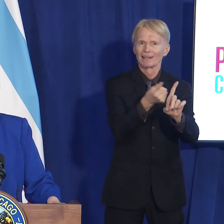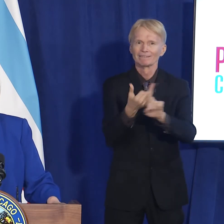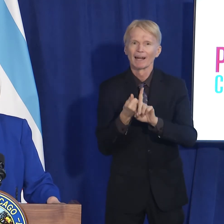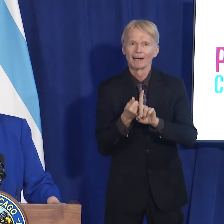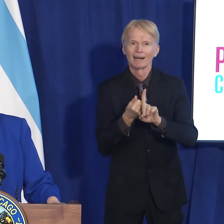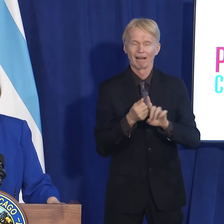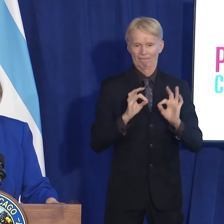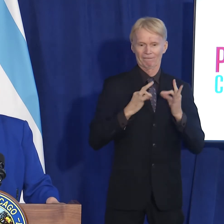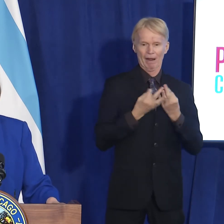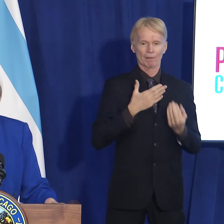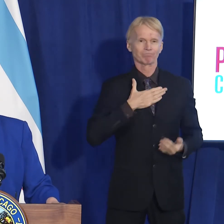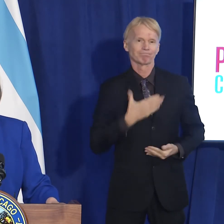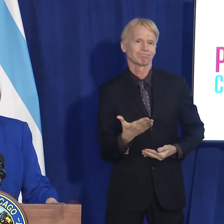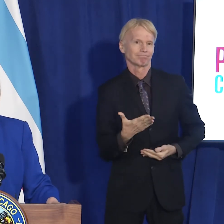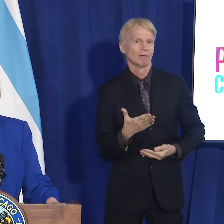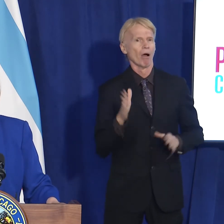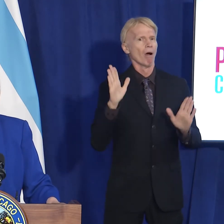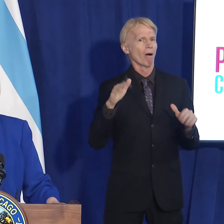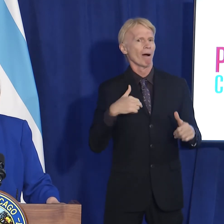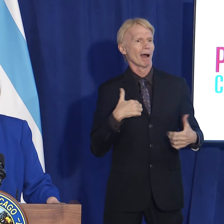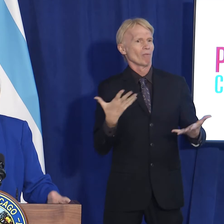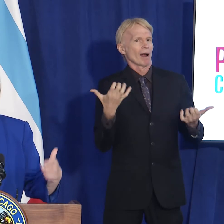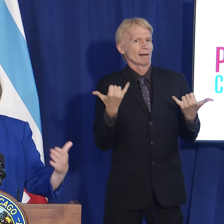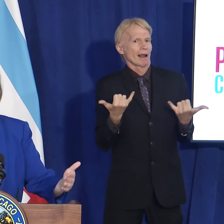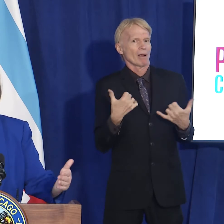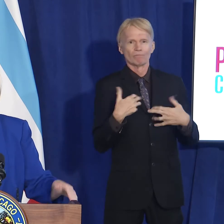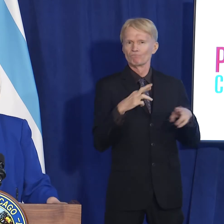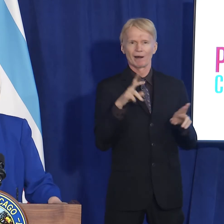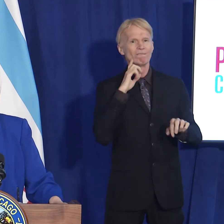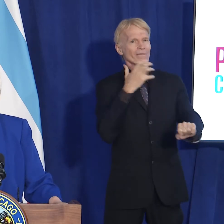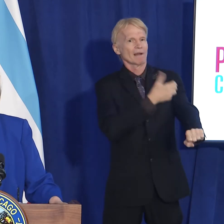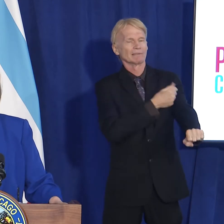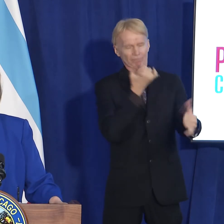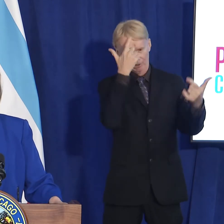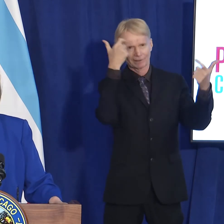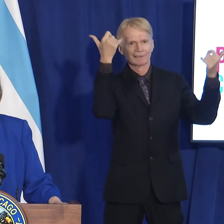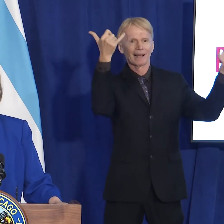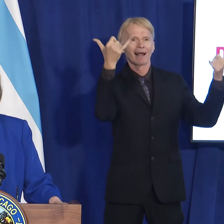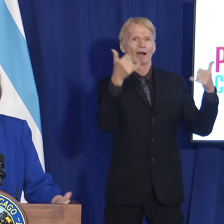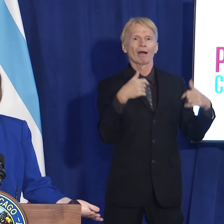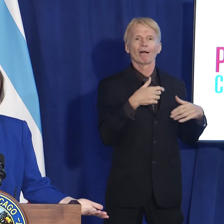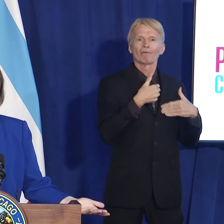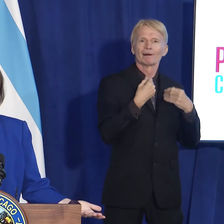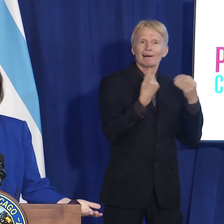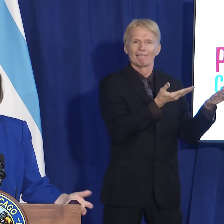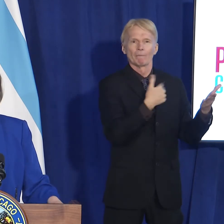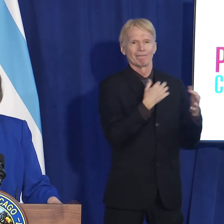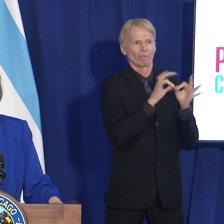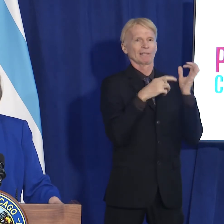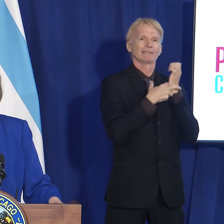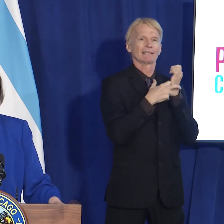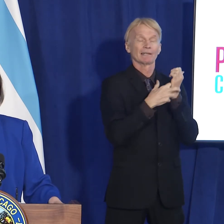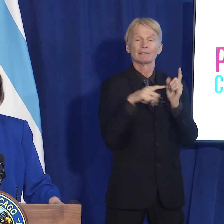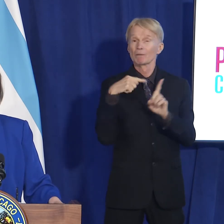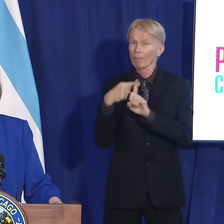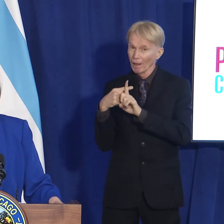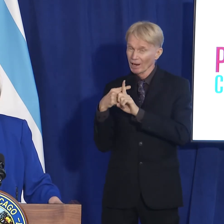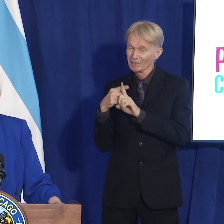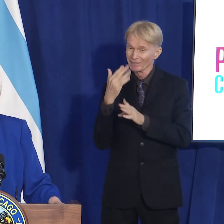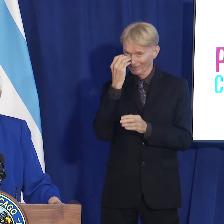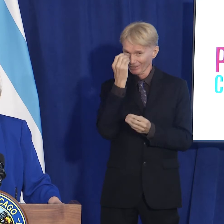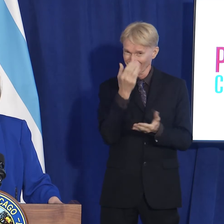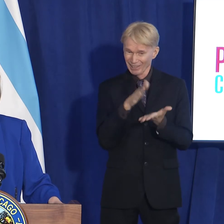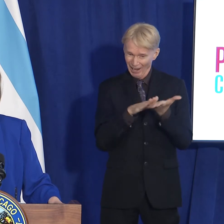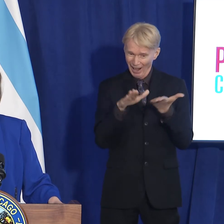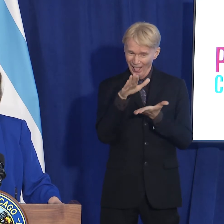they're saying, I am going to go out of my way and get this vaccine because this has been available. And I'm hopeful that something like a college scholarship is a big deal